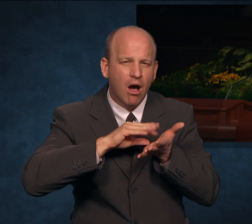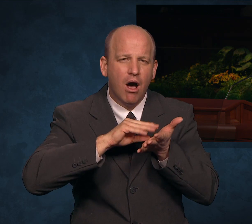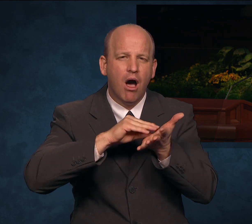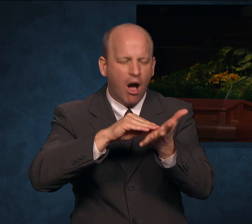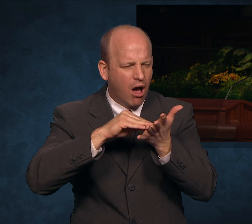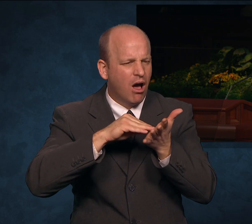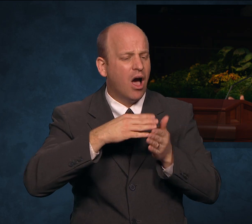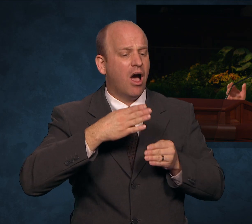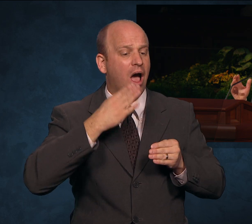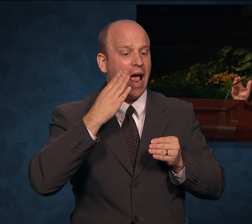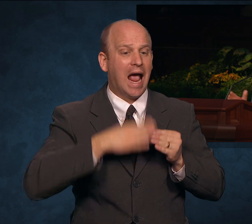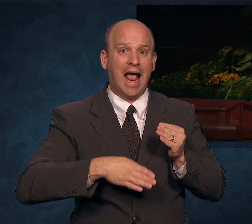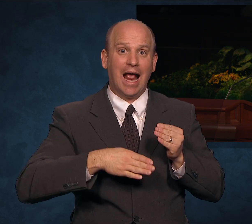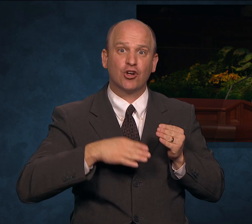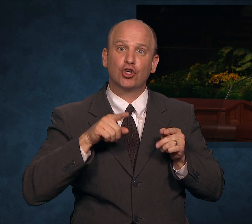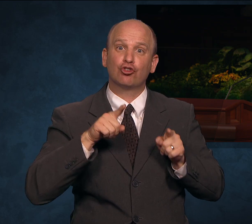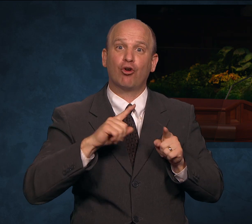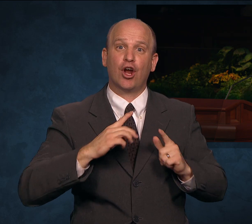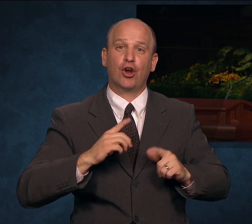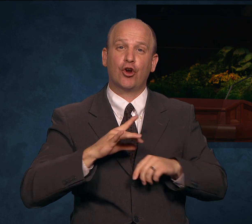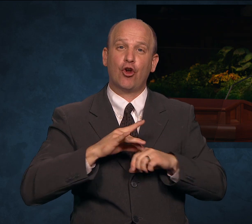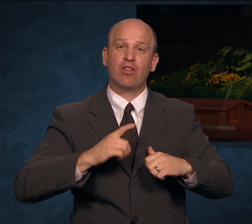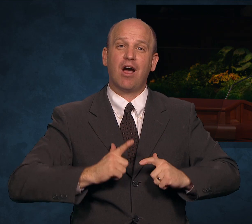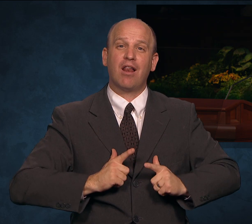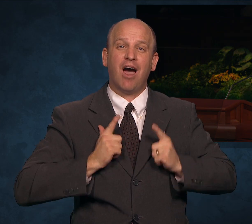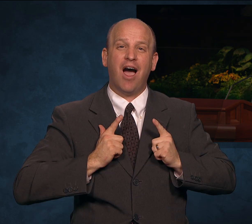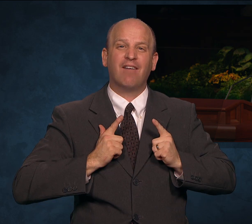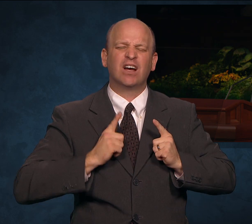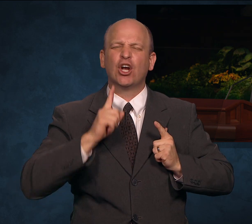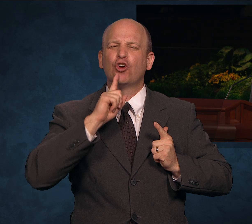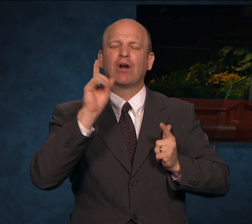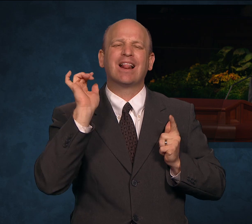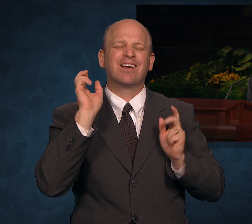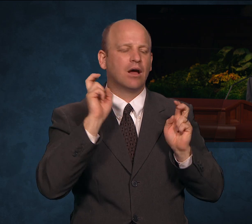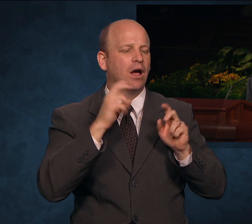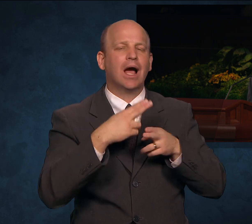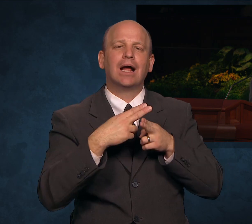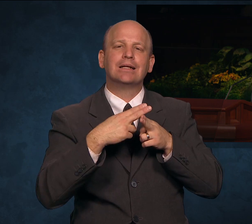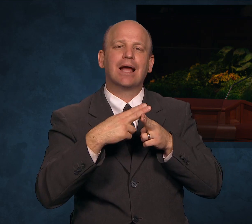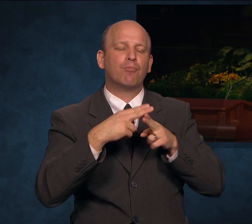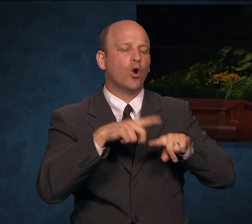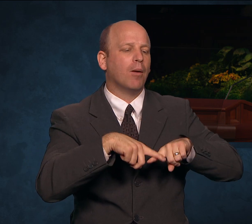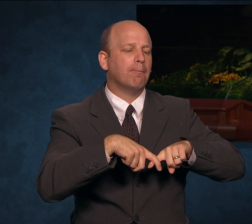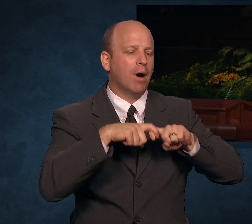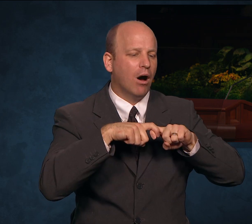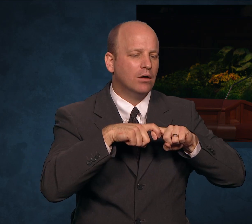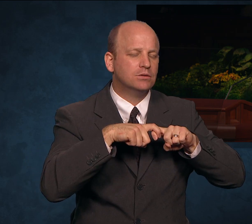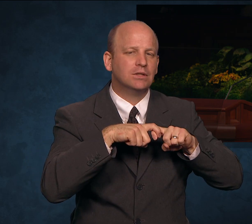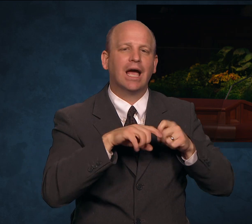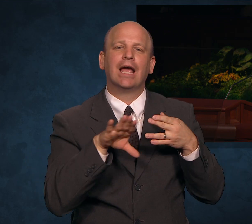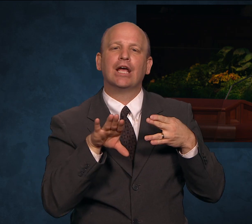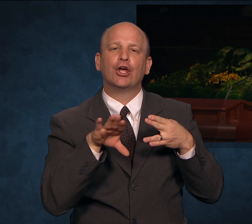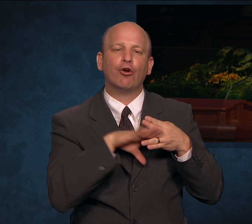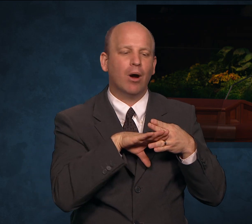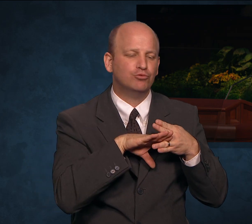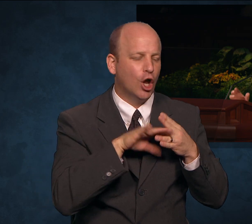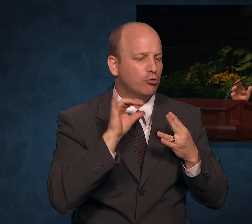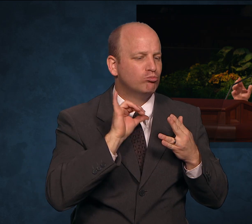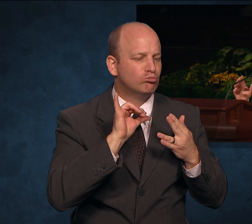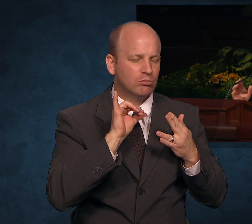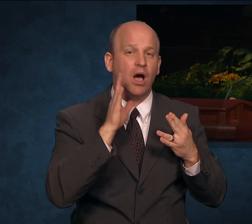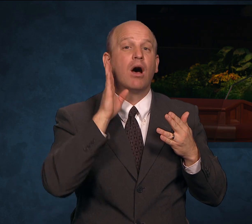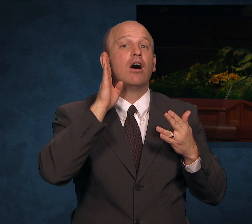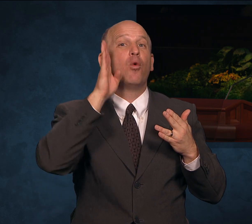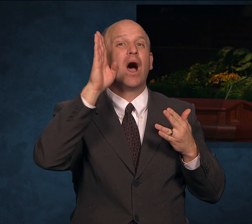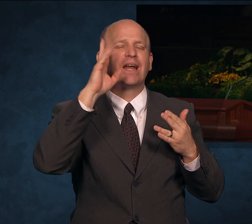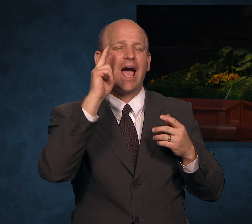at all they are merily interruptions temporary pauses that one day will